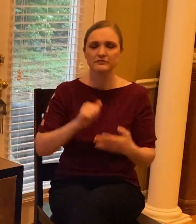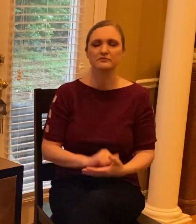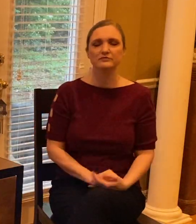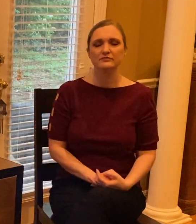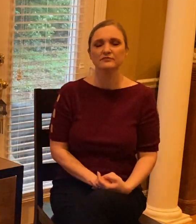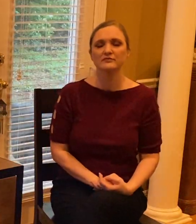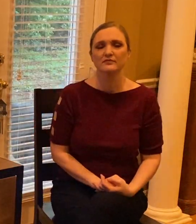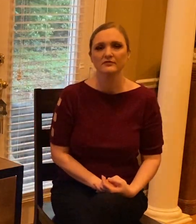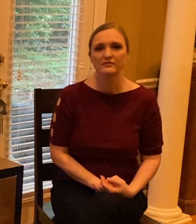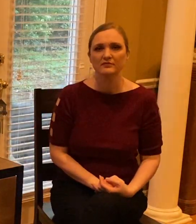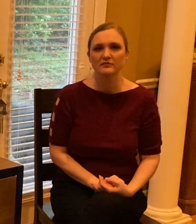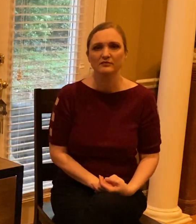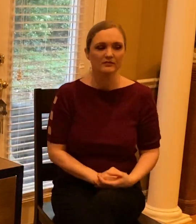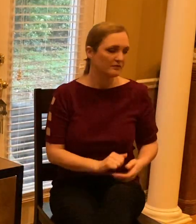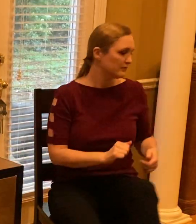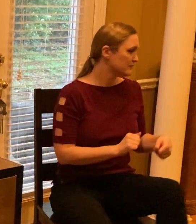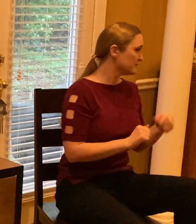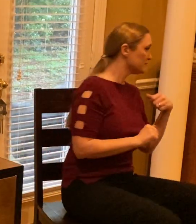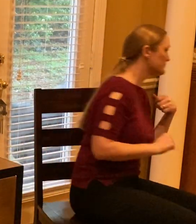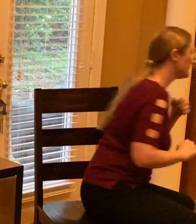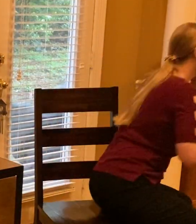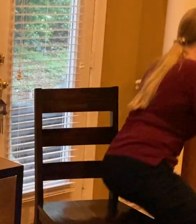those things?